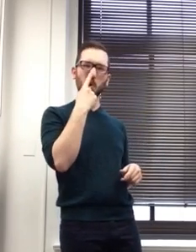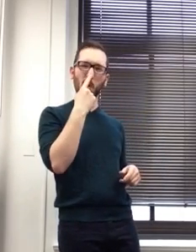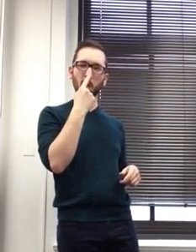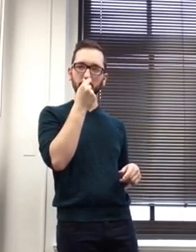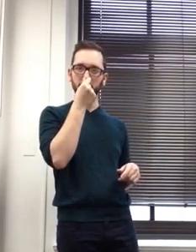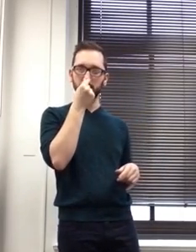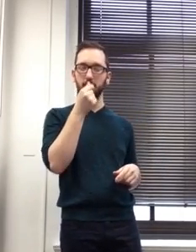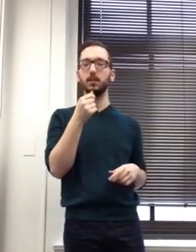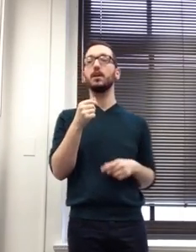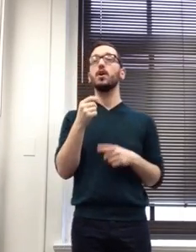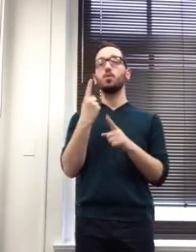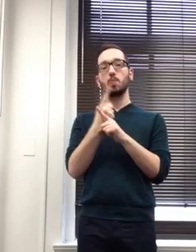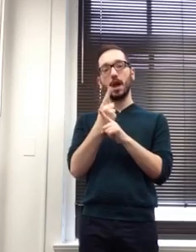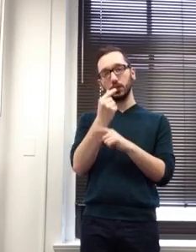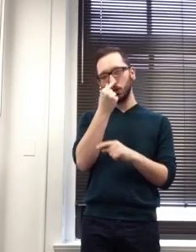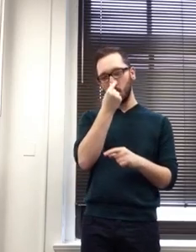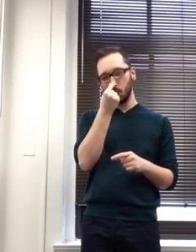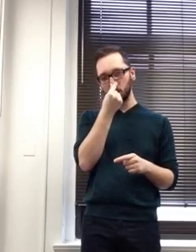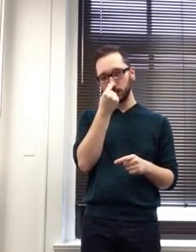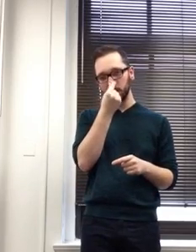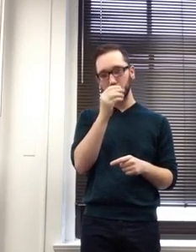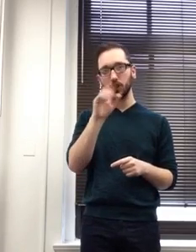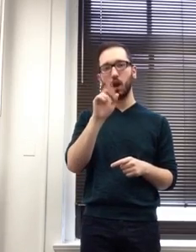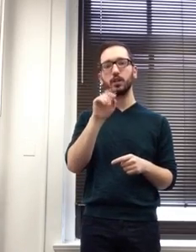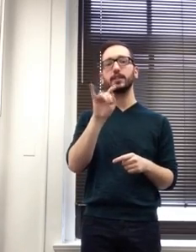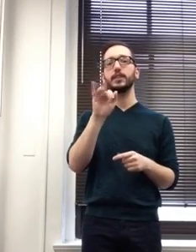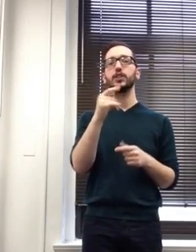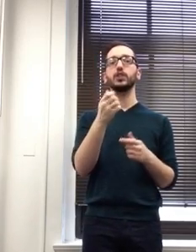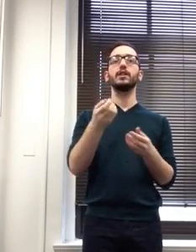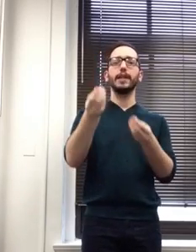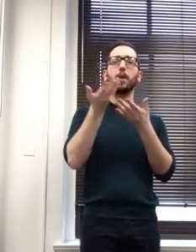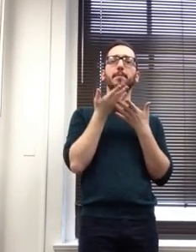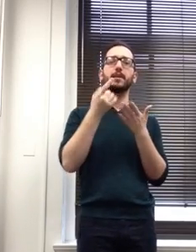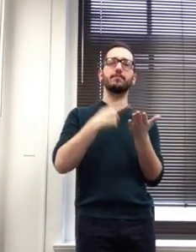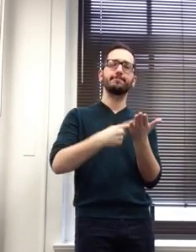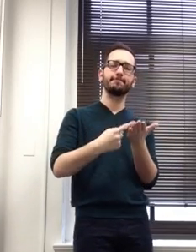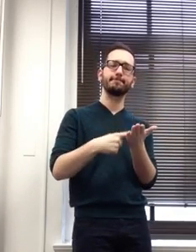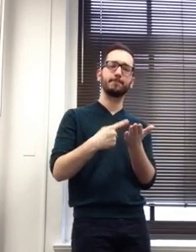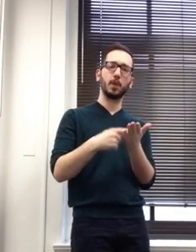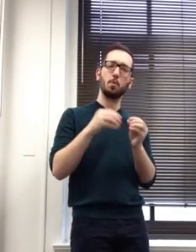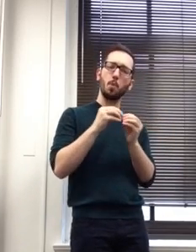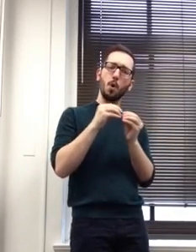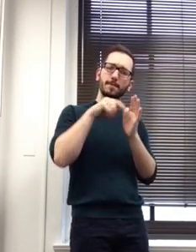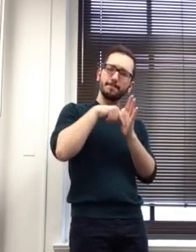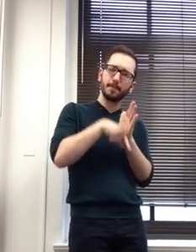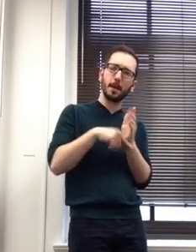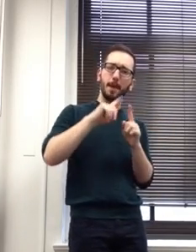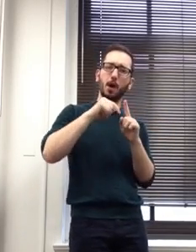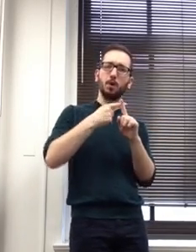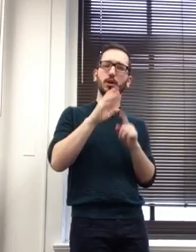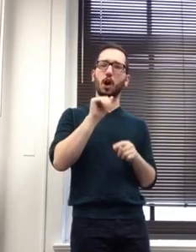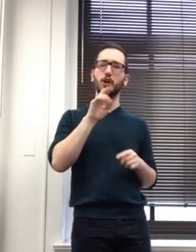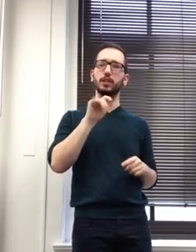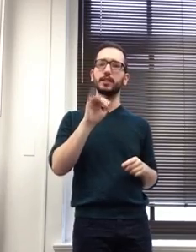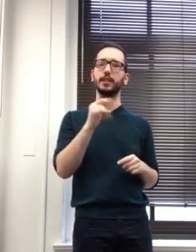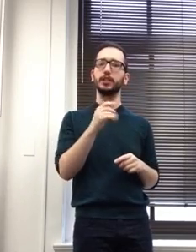Tell me something about cartilage. What do you know about cartilage now? Go. Okay, it's what? Okay, she said it's bendable. Anything I've